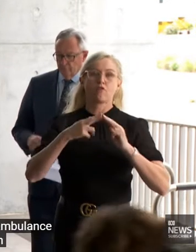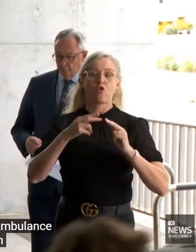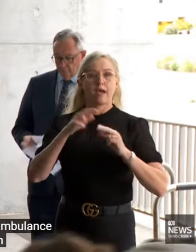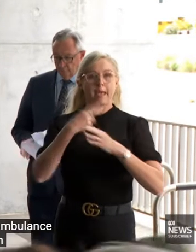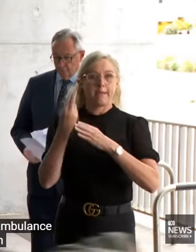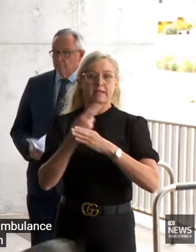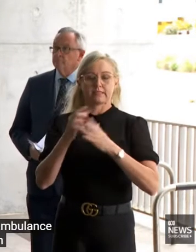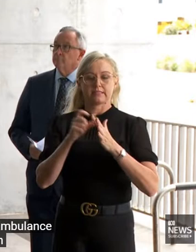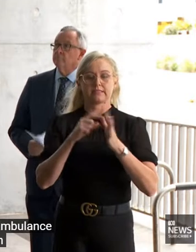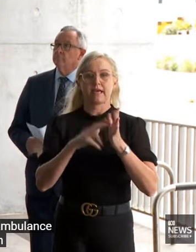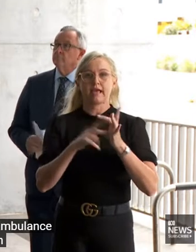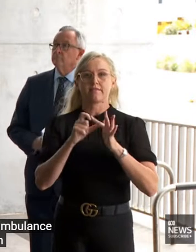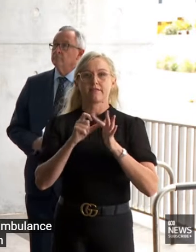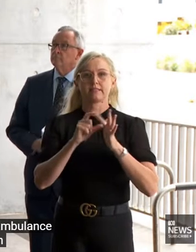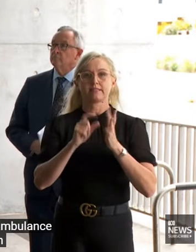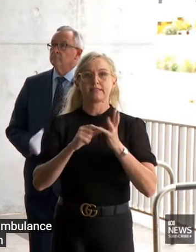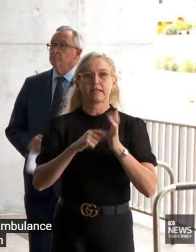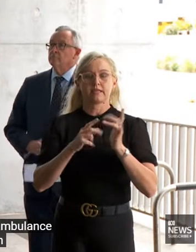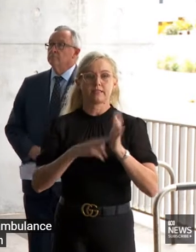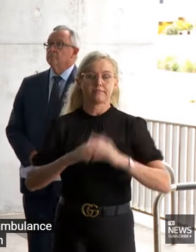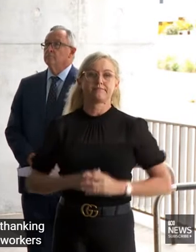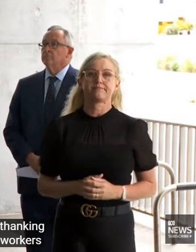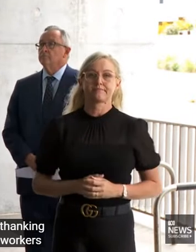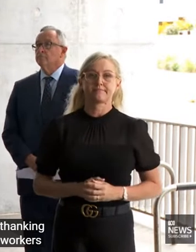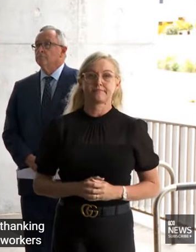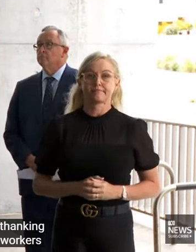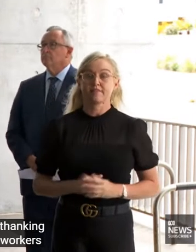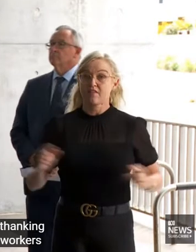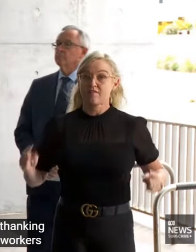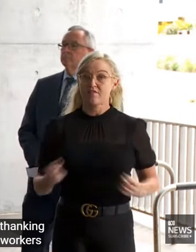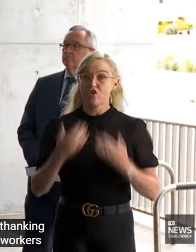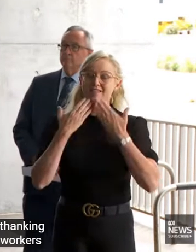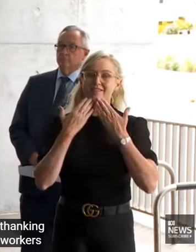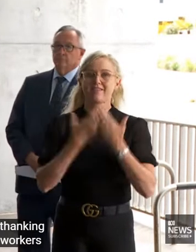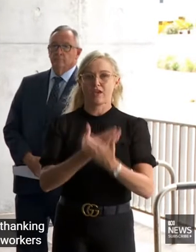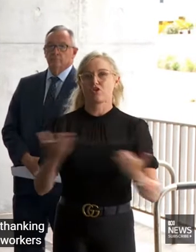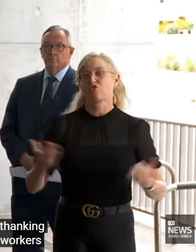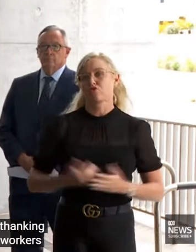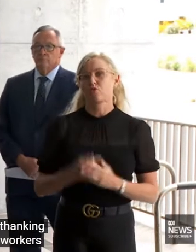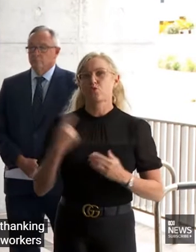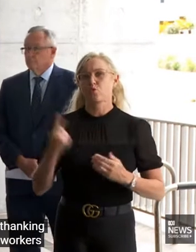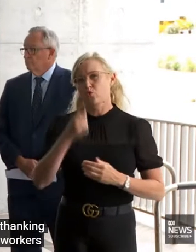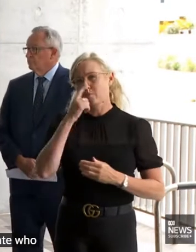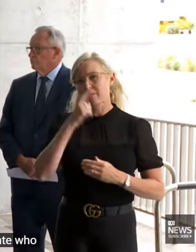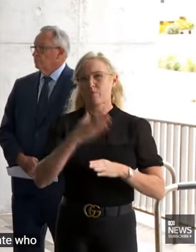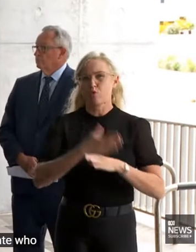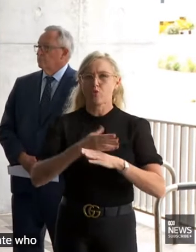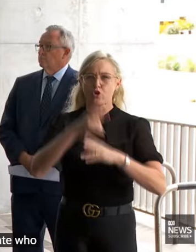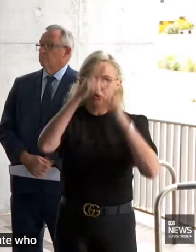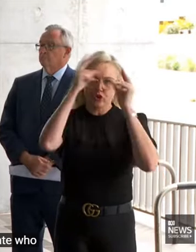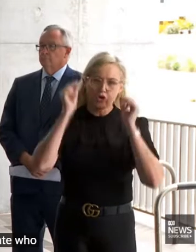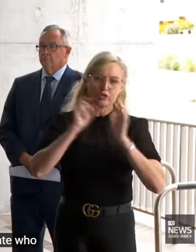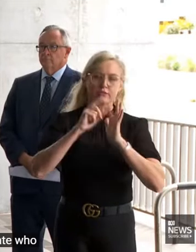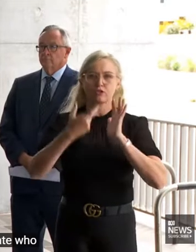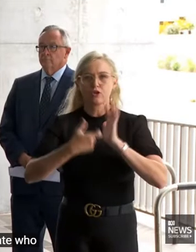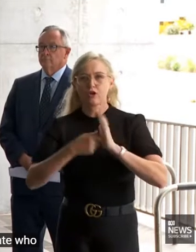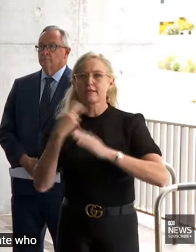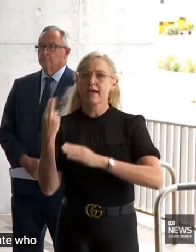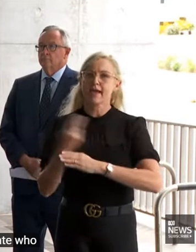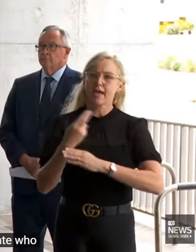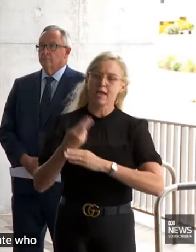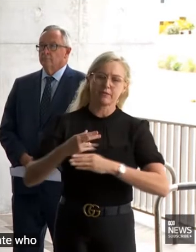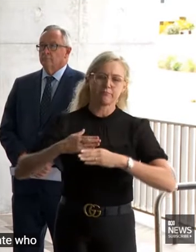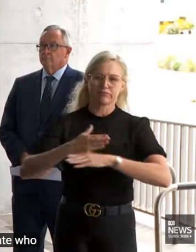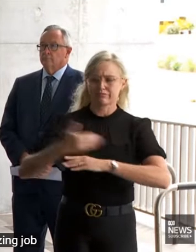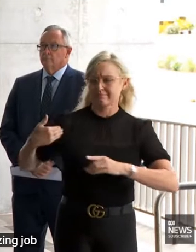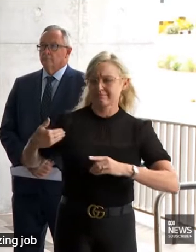Firstly, can I begin by thanking our frontline health workers right across the state who have done an amazing job over the last 2